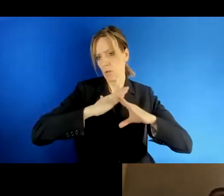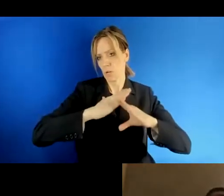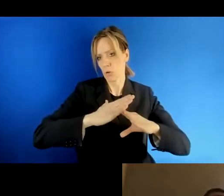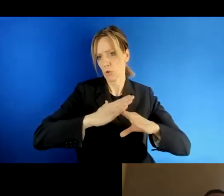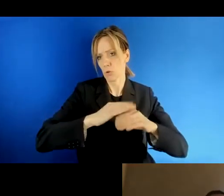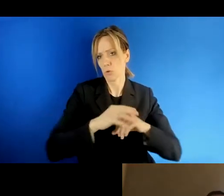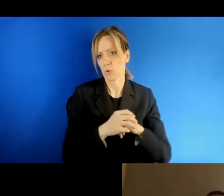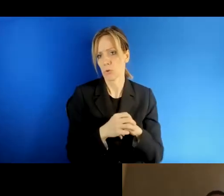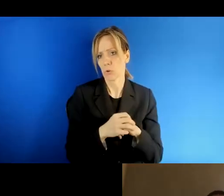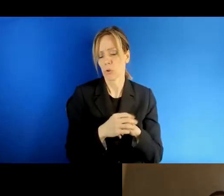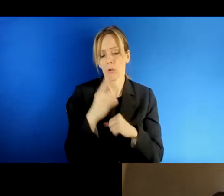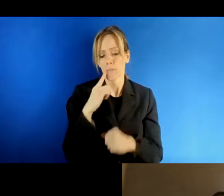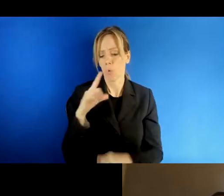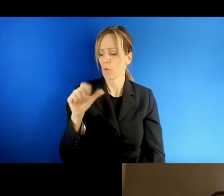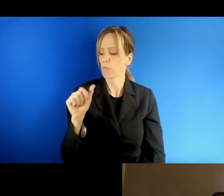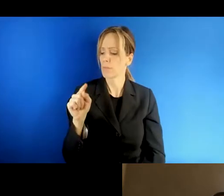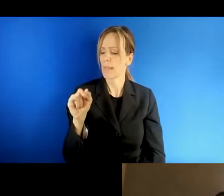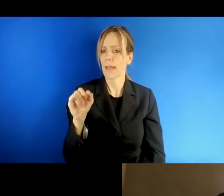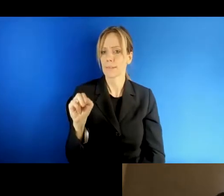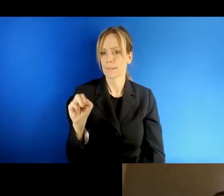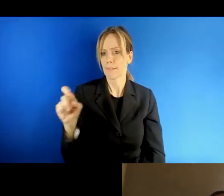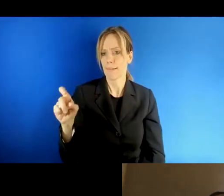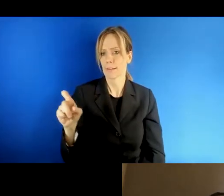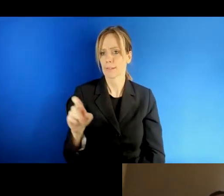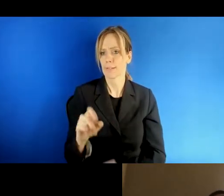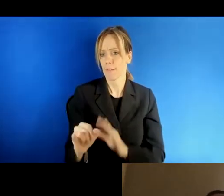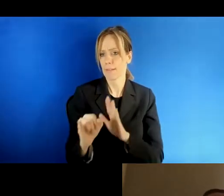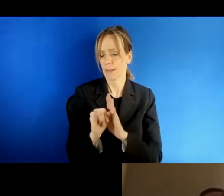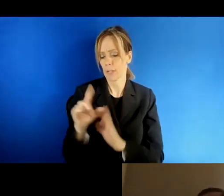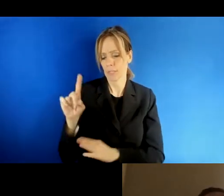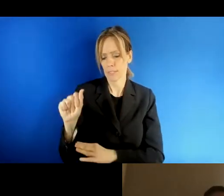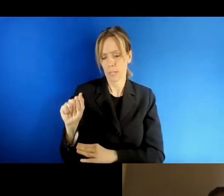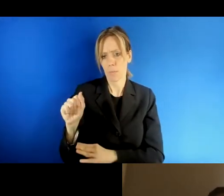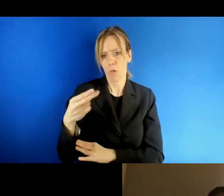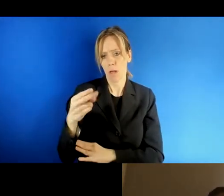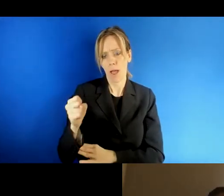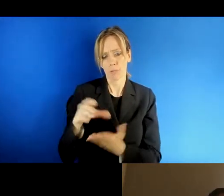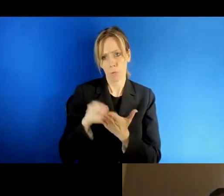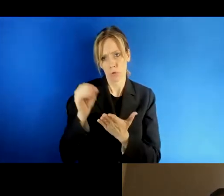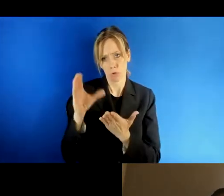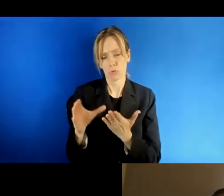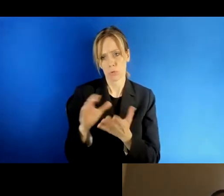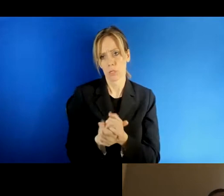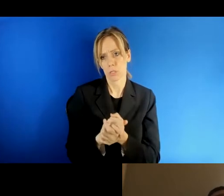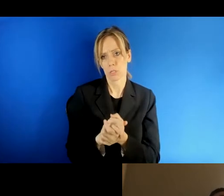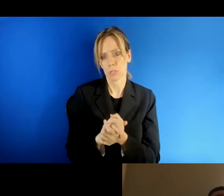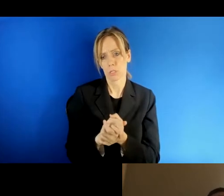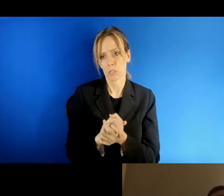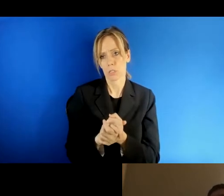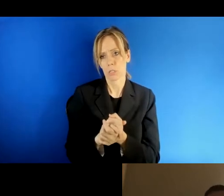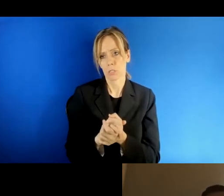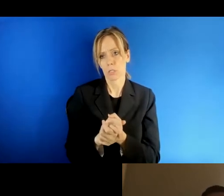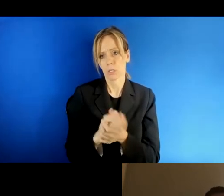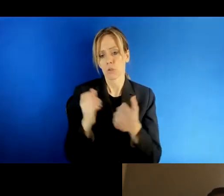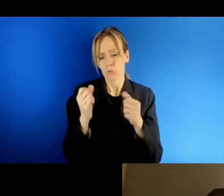Latinx identifying disabled high school student trying to